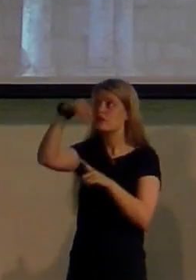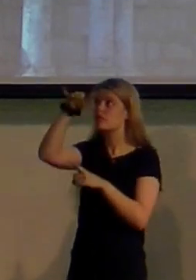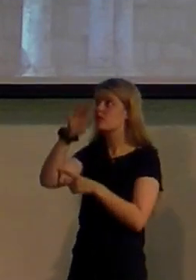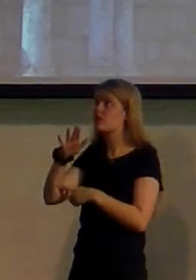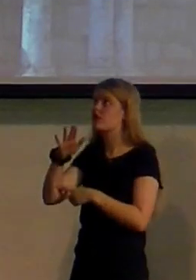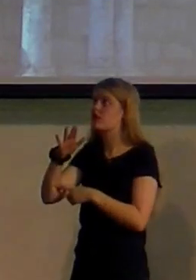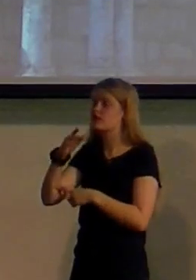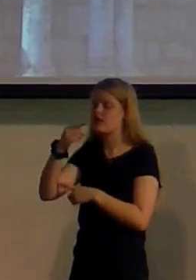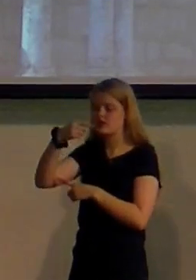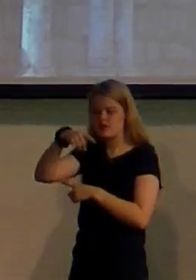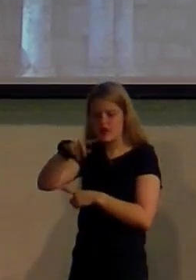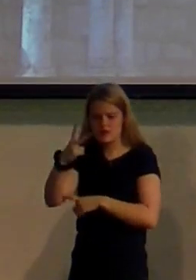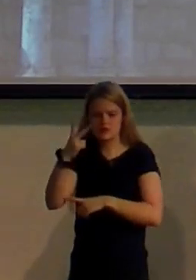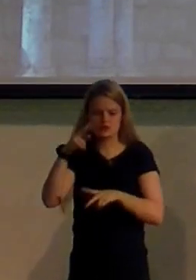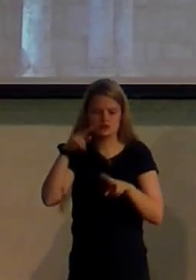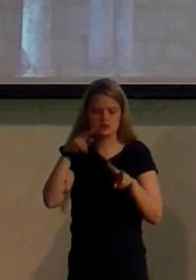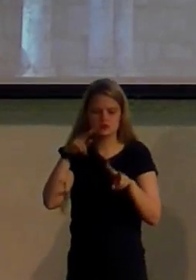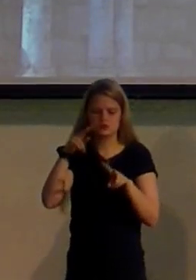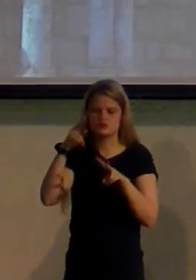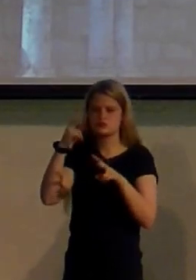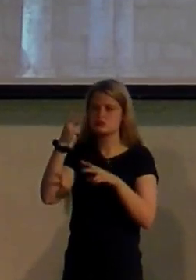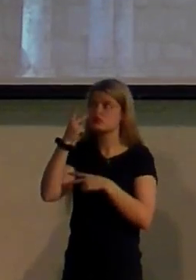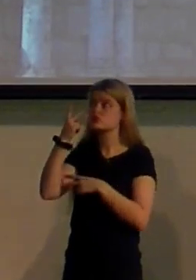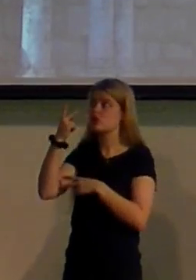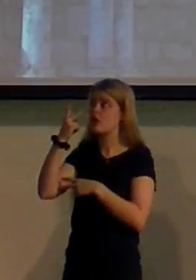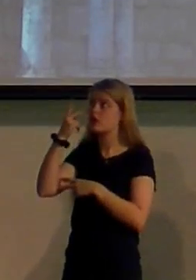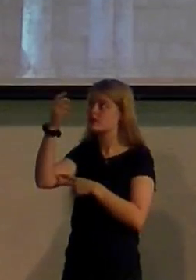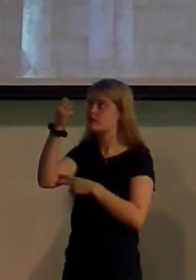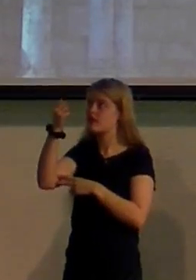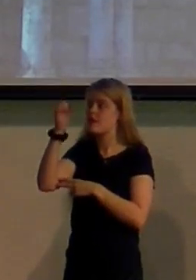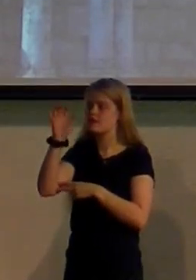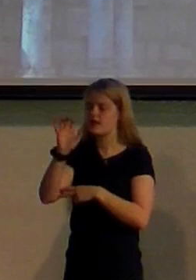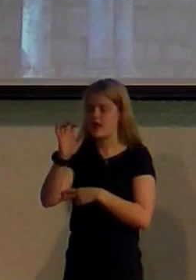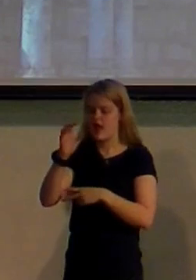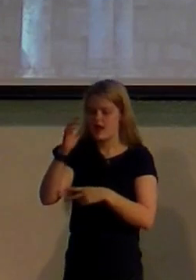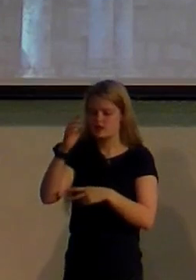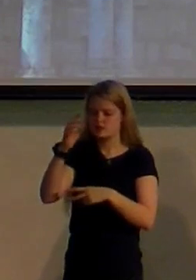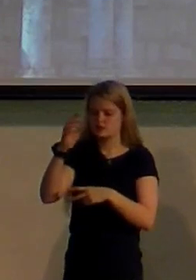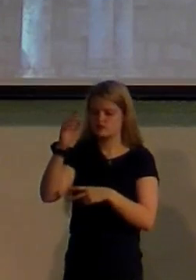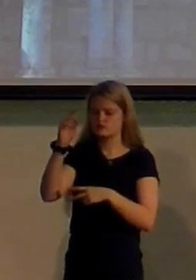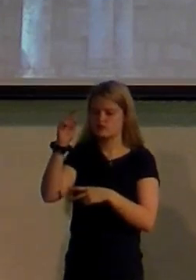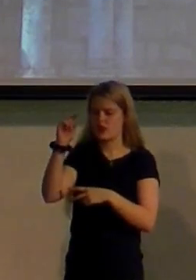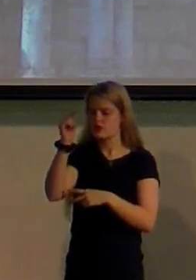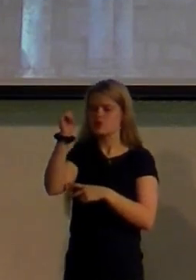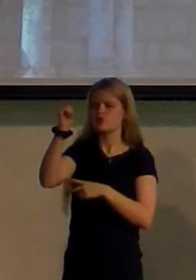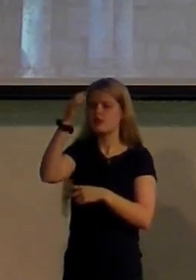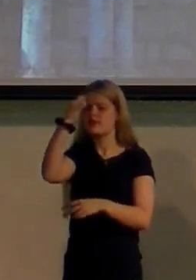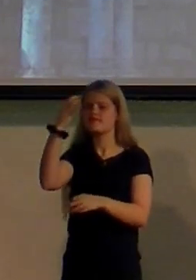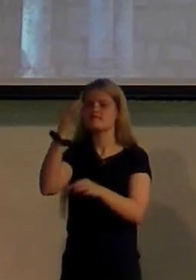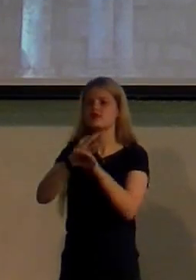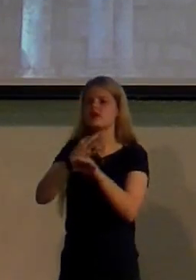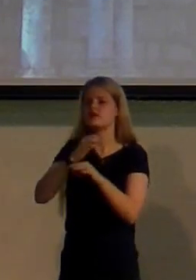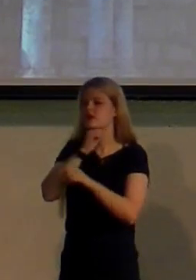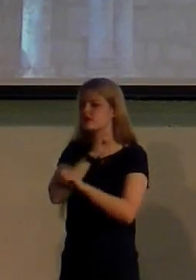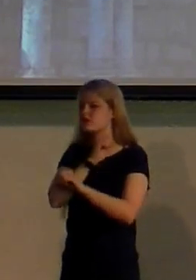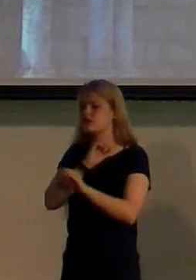saw the Sabbath as a test of faithfulness. It restricted them, it bound them so that they were not free to do